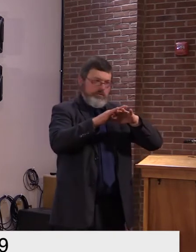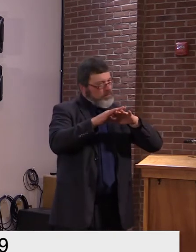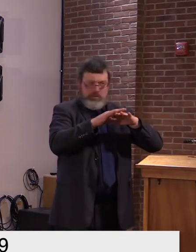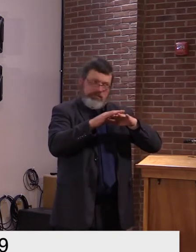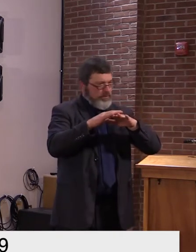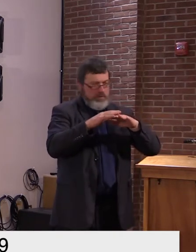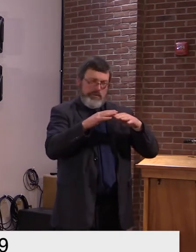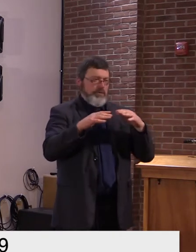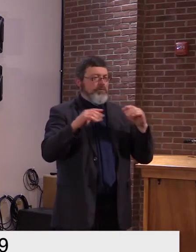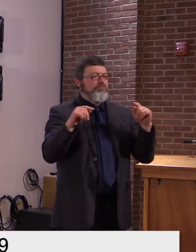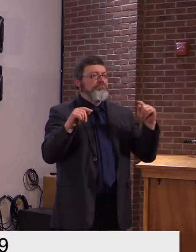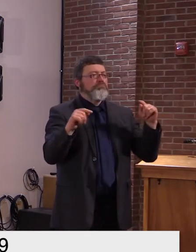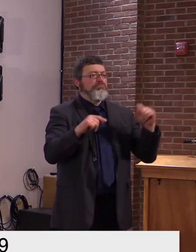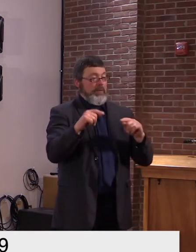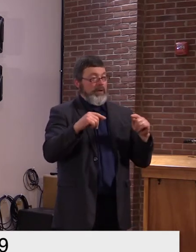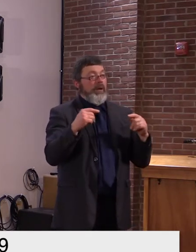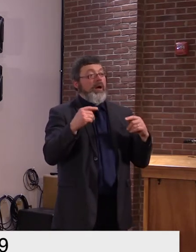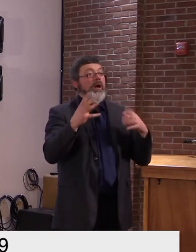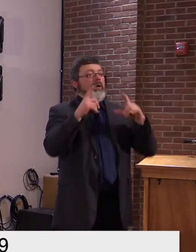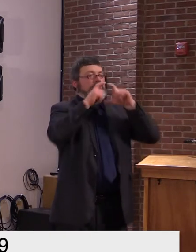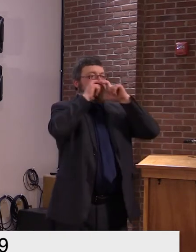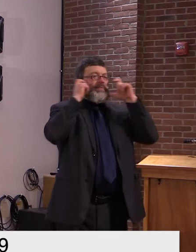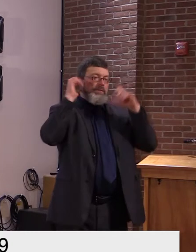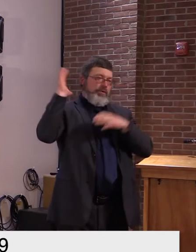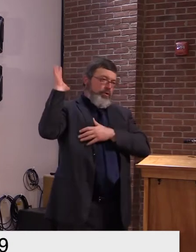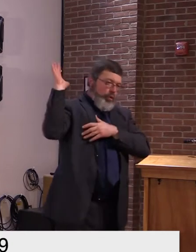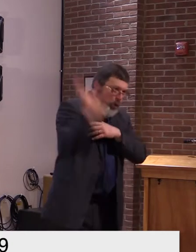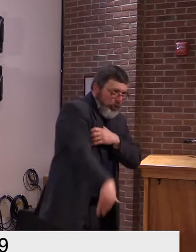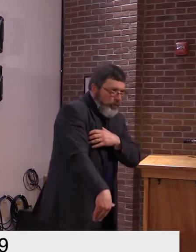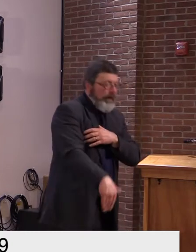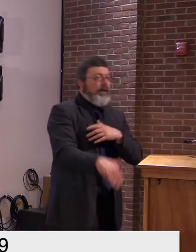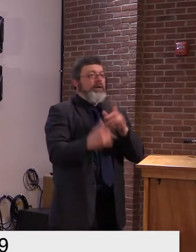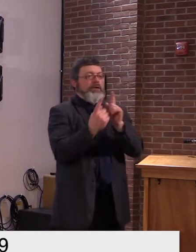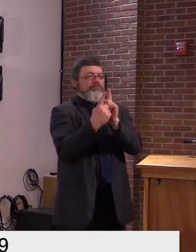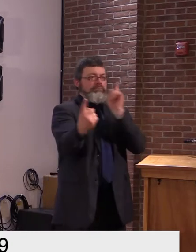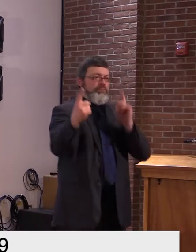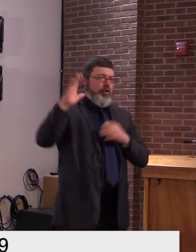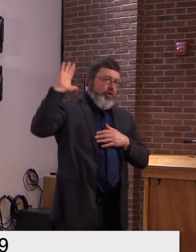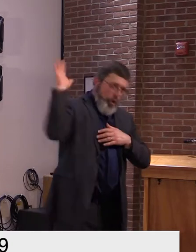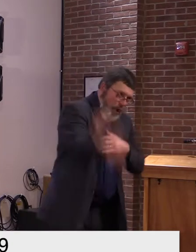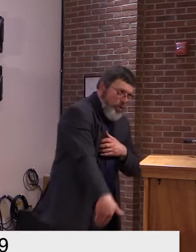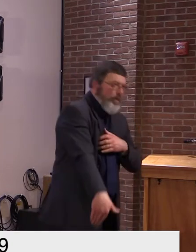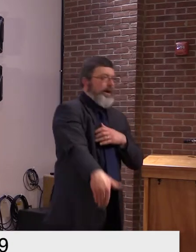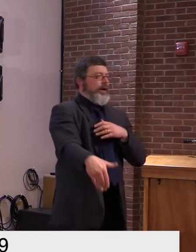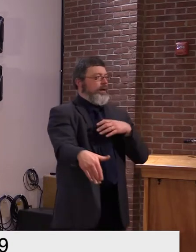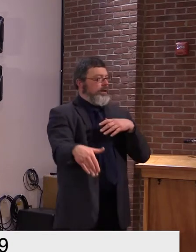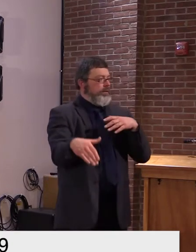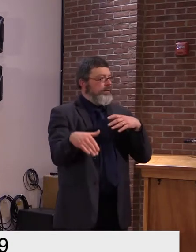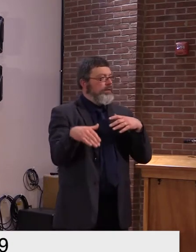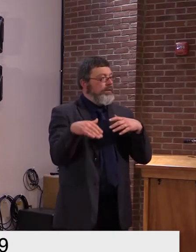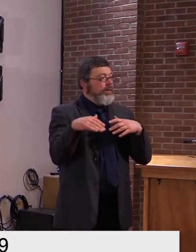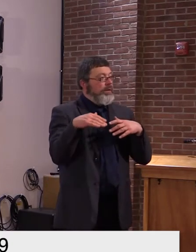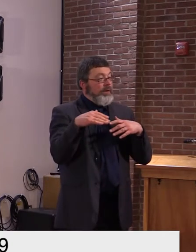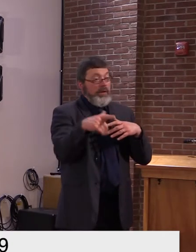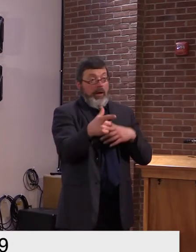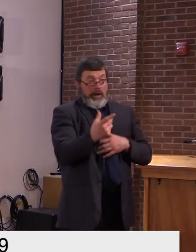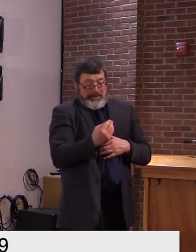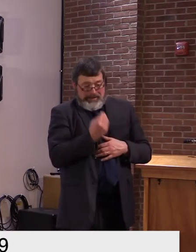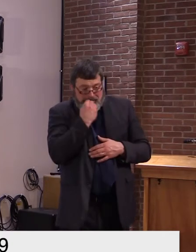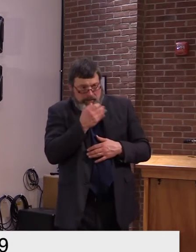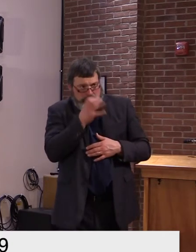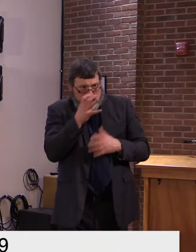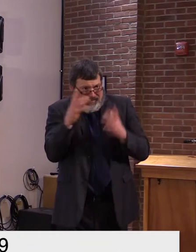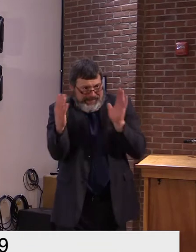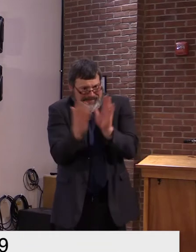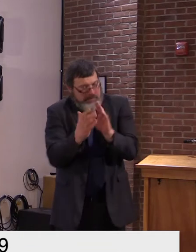we collected before the ban on multi-household gatherings clearly implicated circumstances like sharing